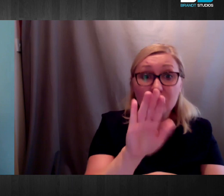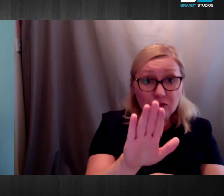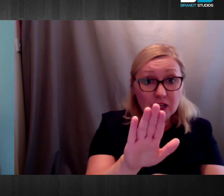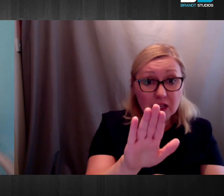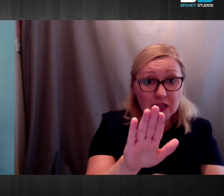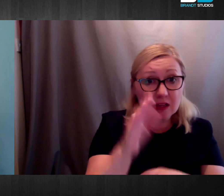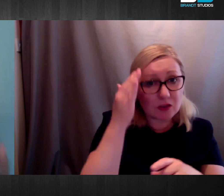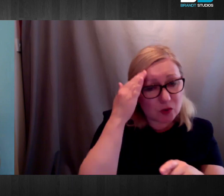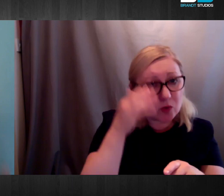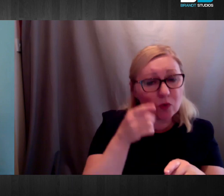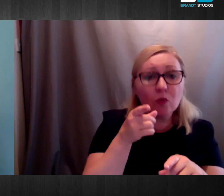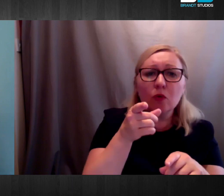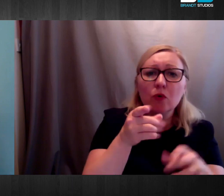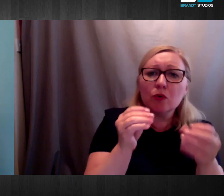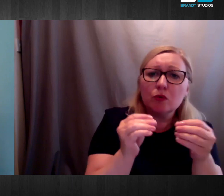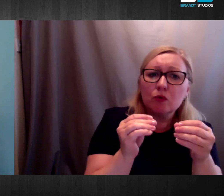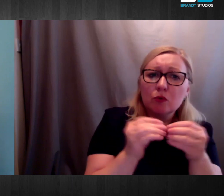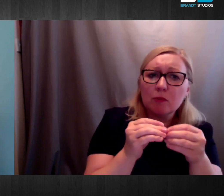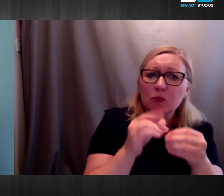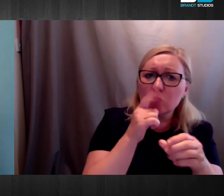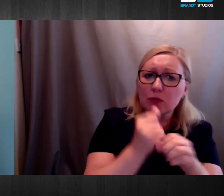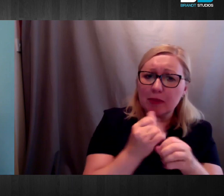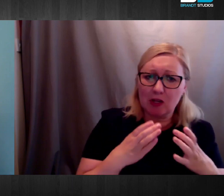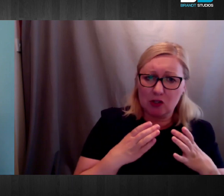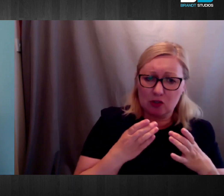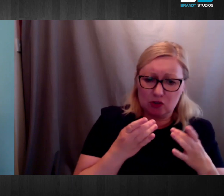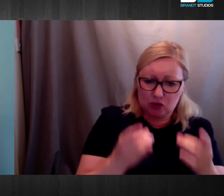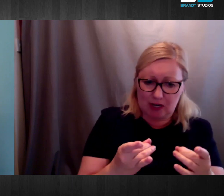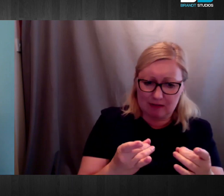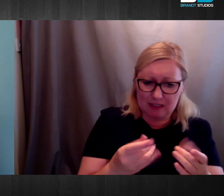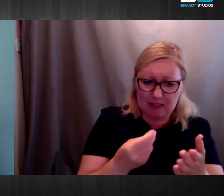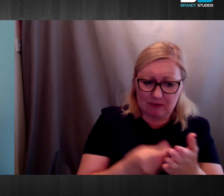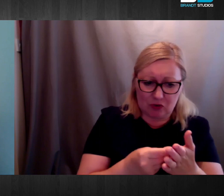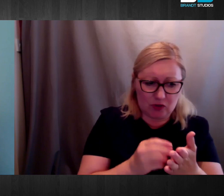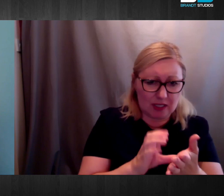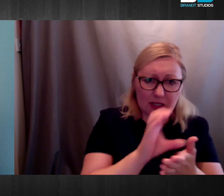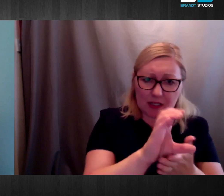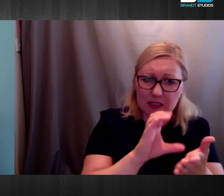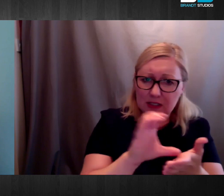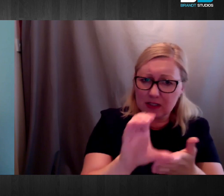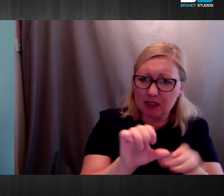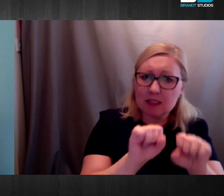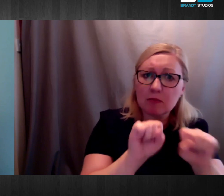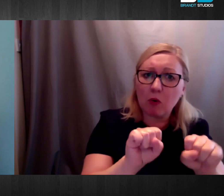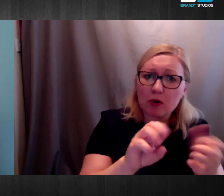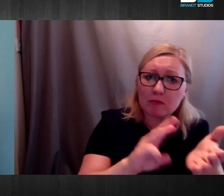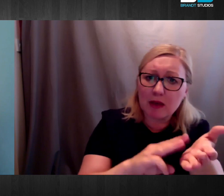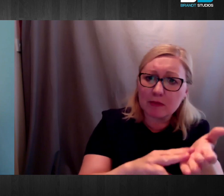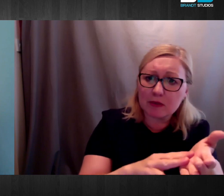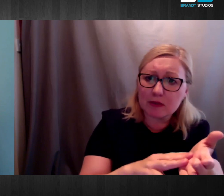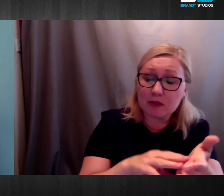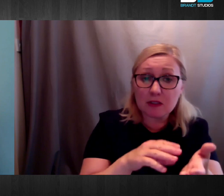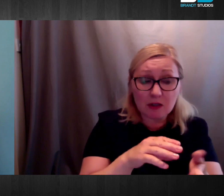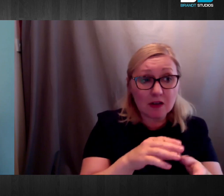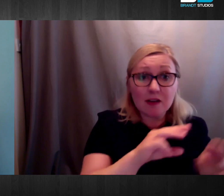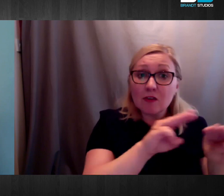charities, between funding and trying to support their members. Is there anything researchers can do to make it easier for charities